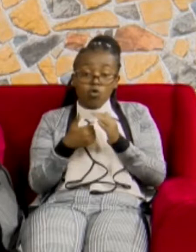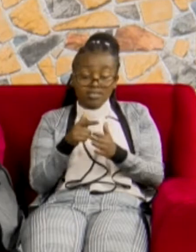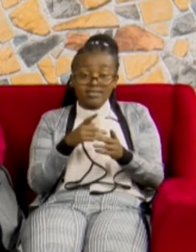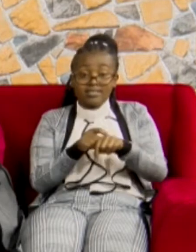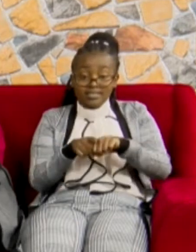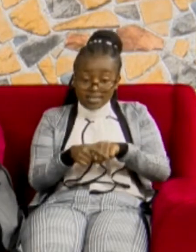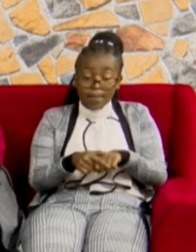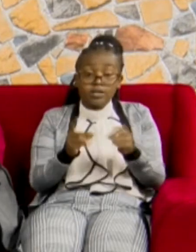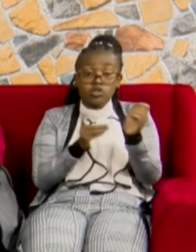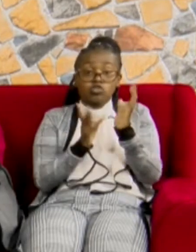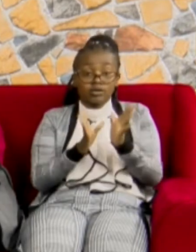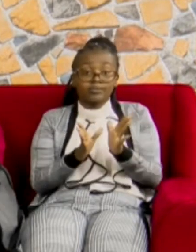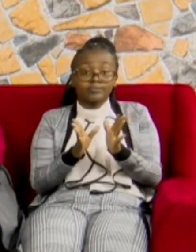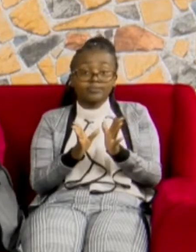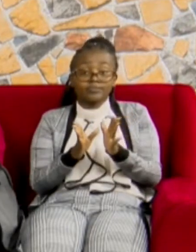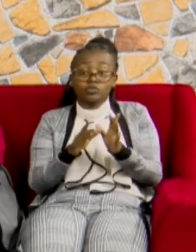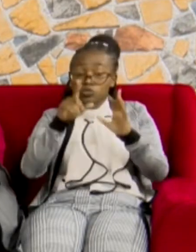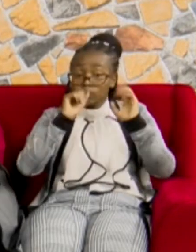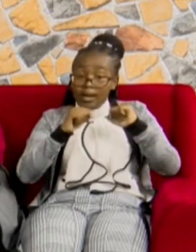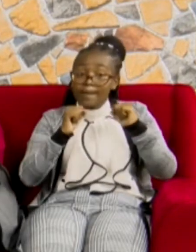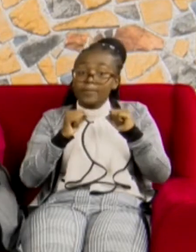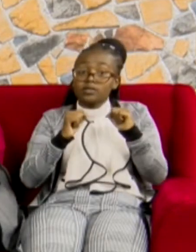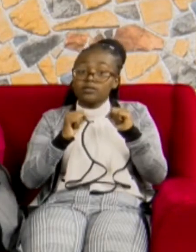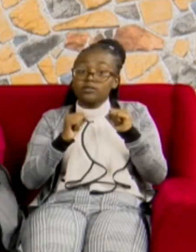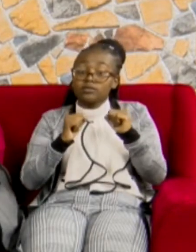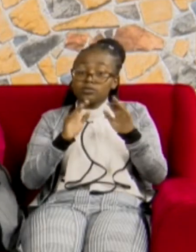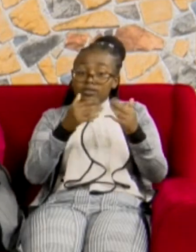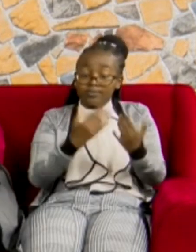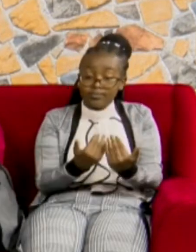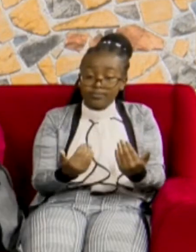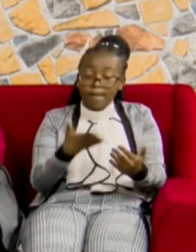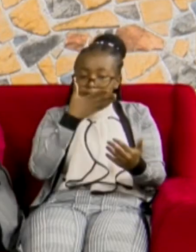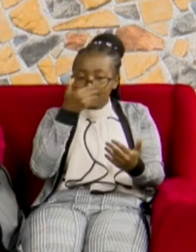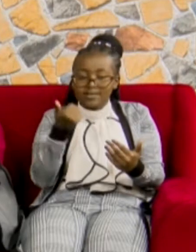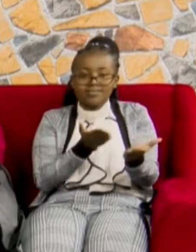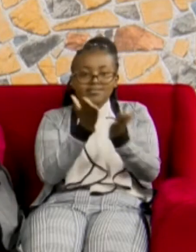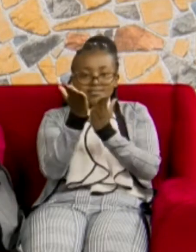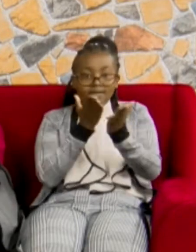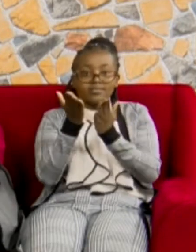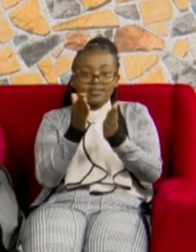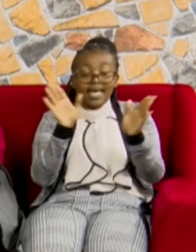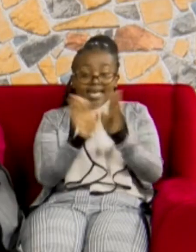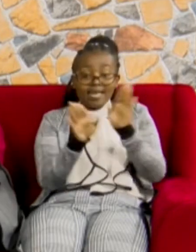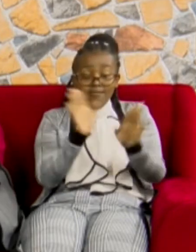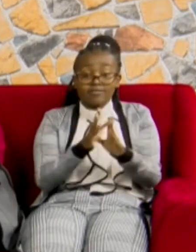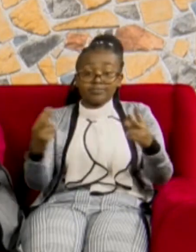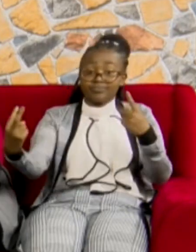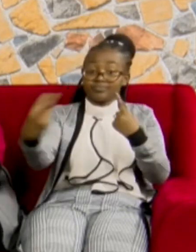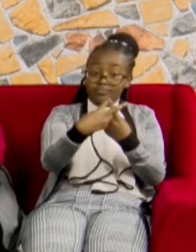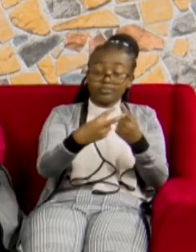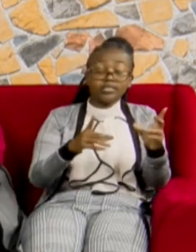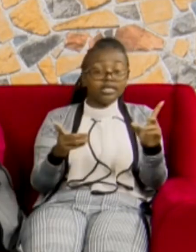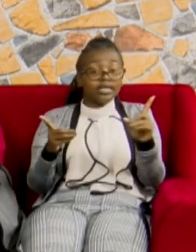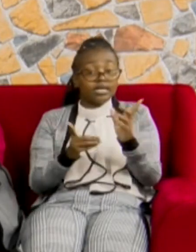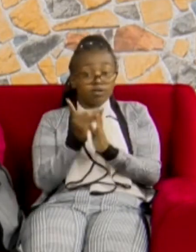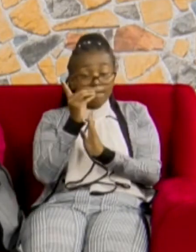therapists and doctors so that you're able to give the child the best service, so that every aspect in their